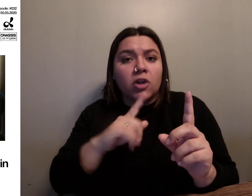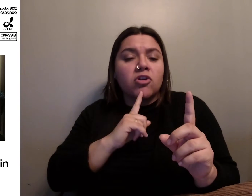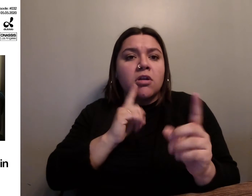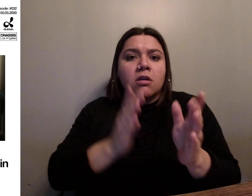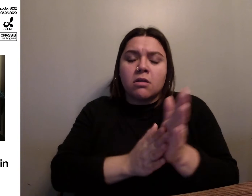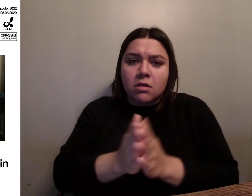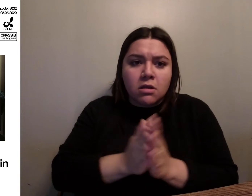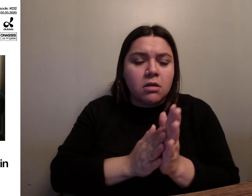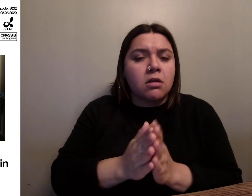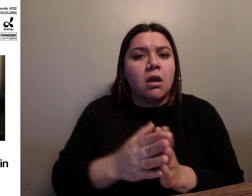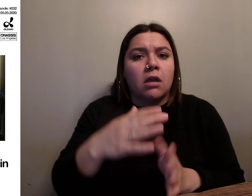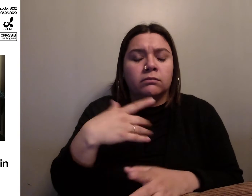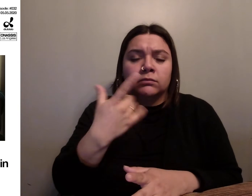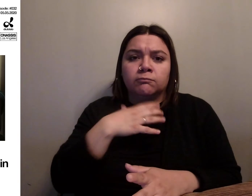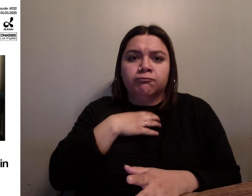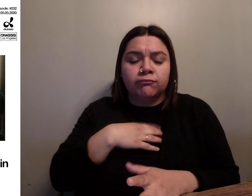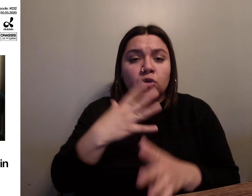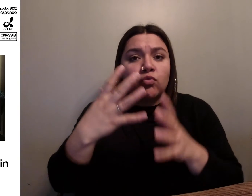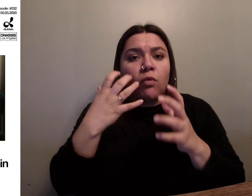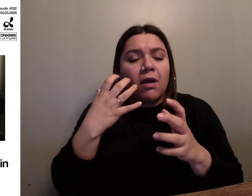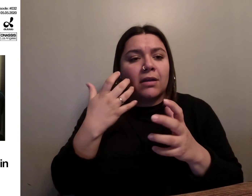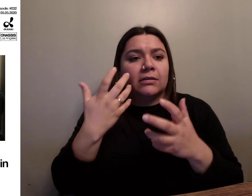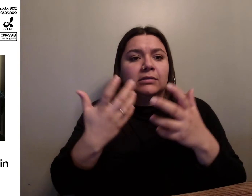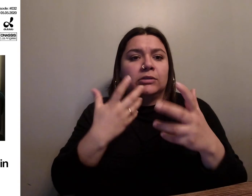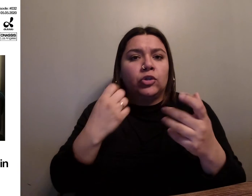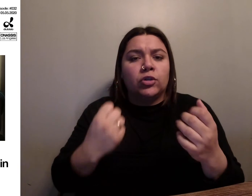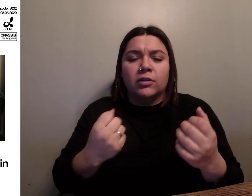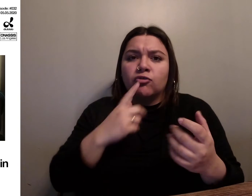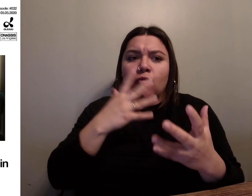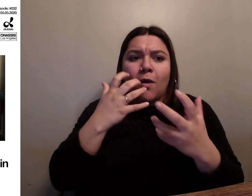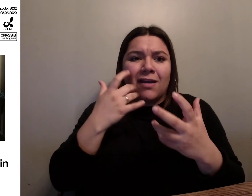but maybe I'm optimistic again. Maybe I can,